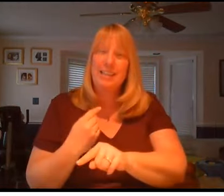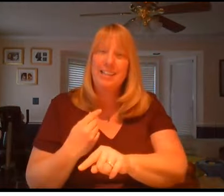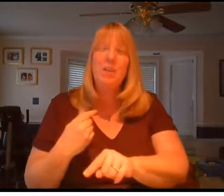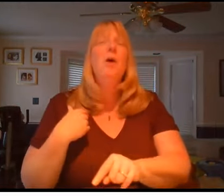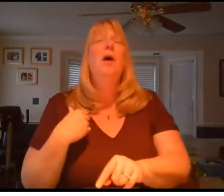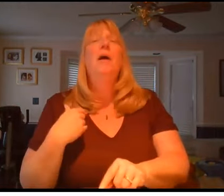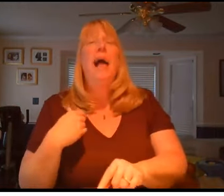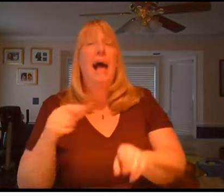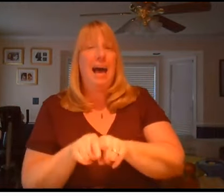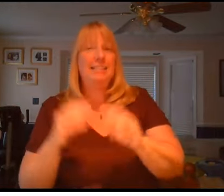students grow up,